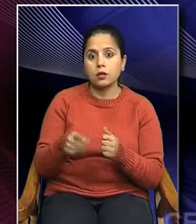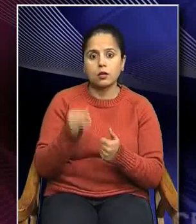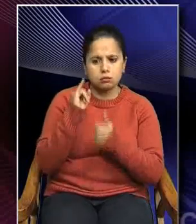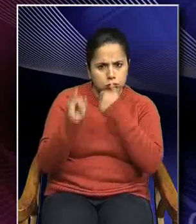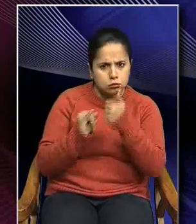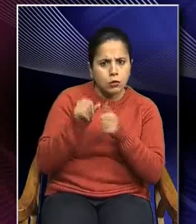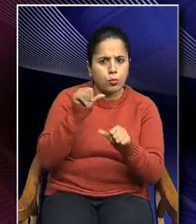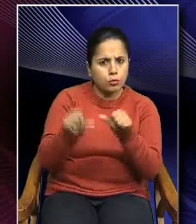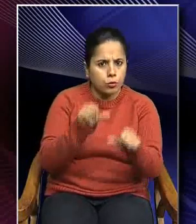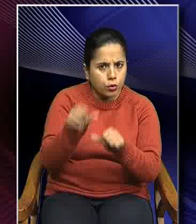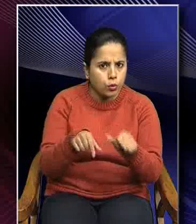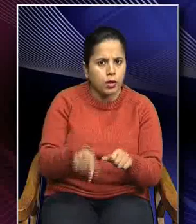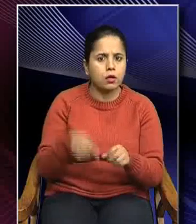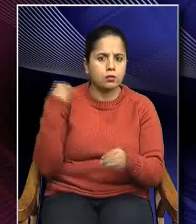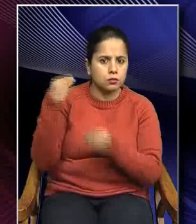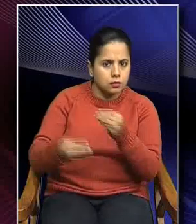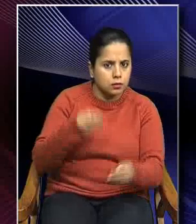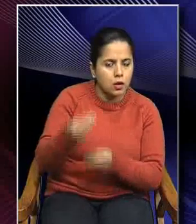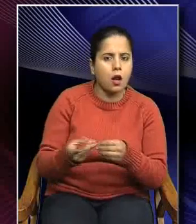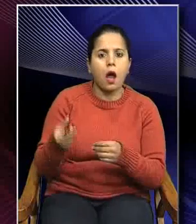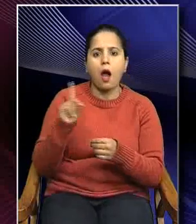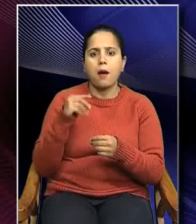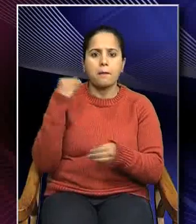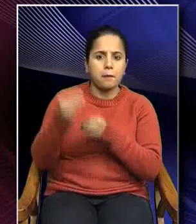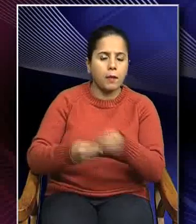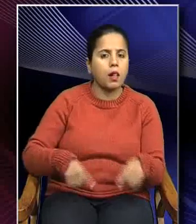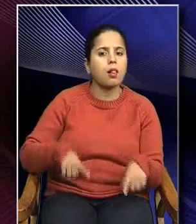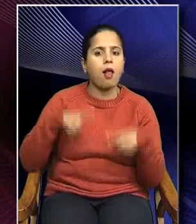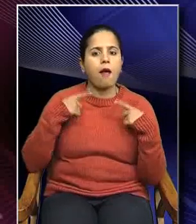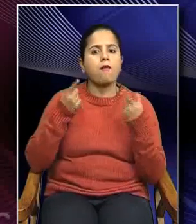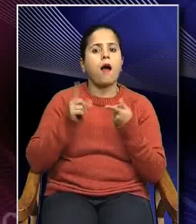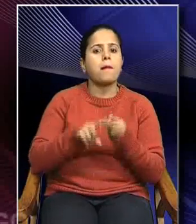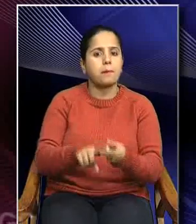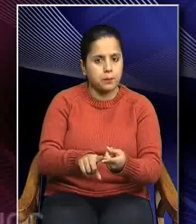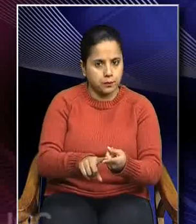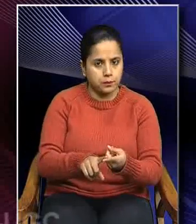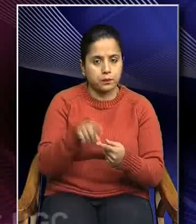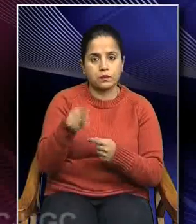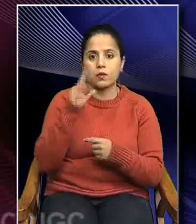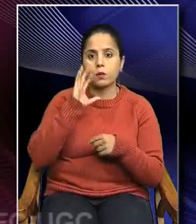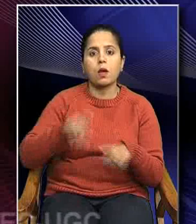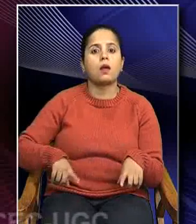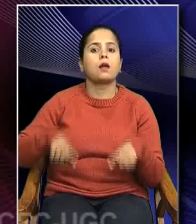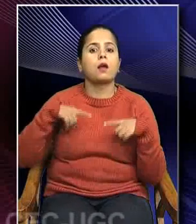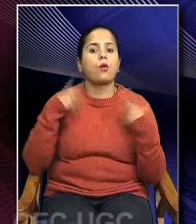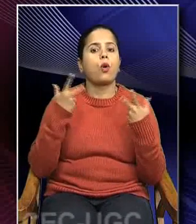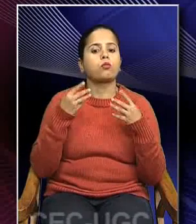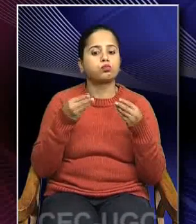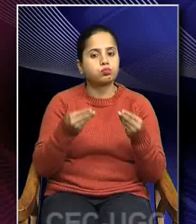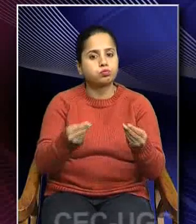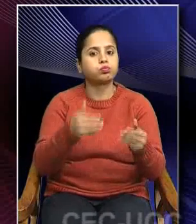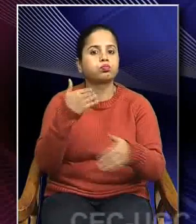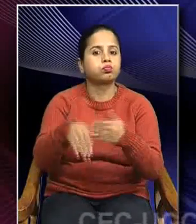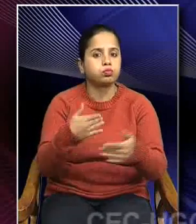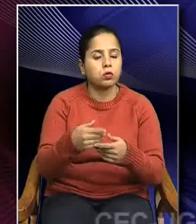which generation and regeneration of life happens, the essence of life flows, and